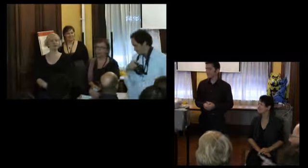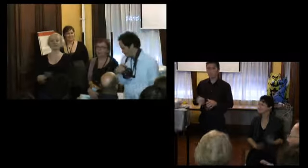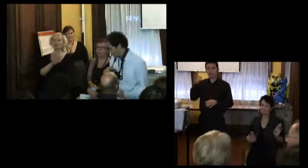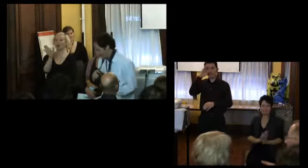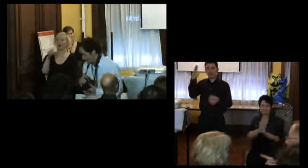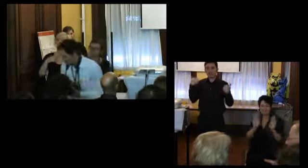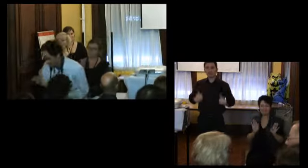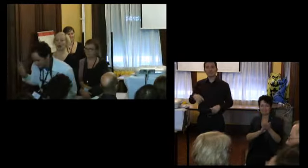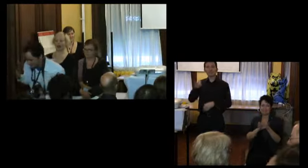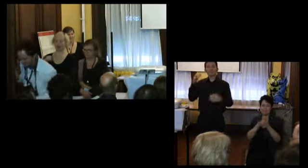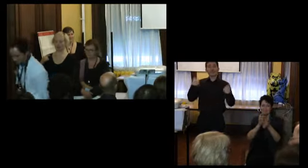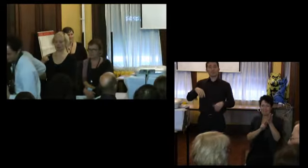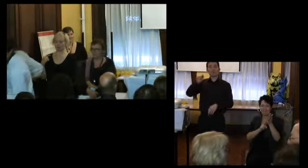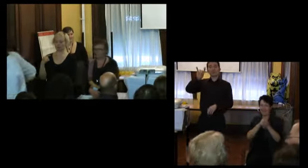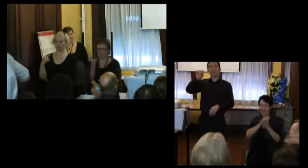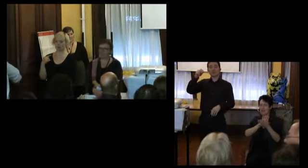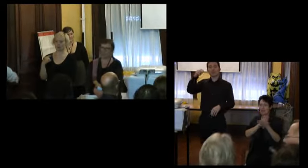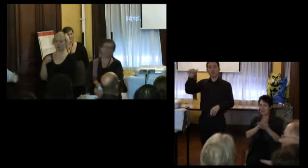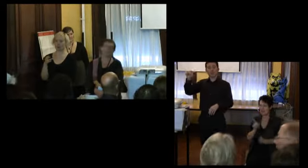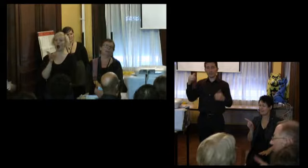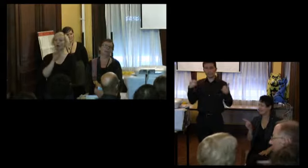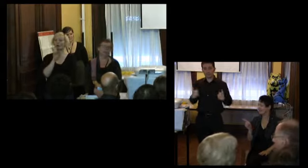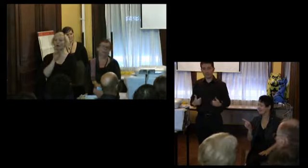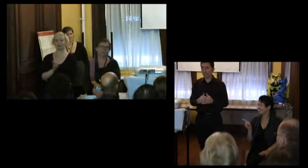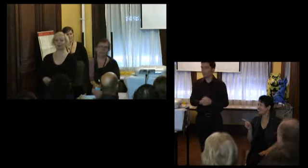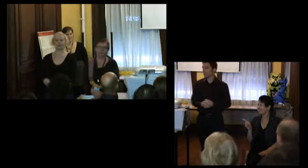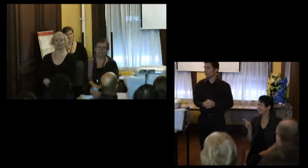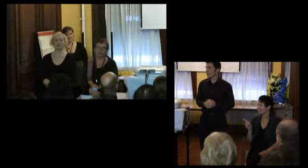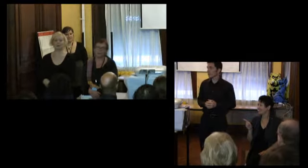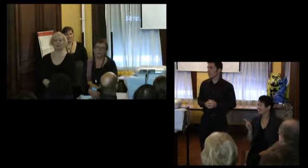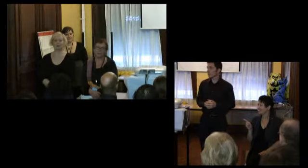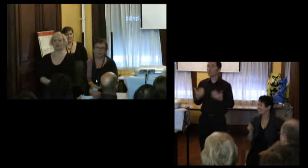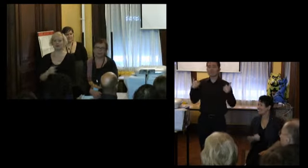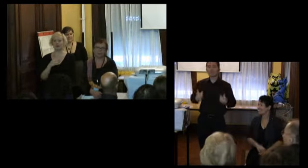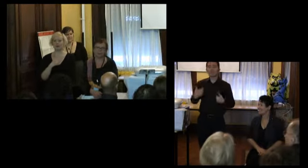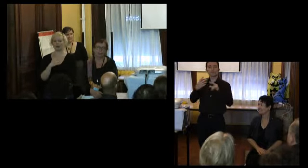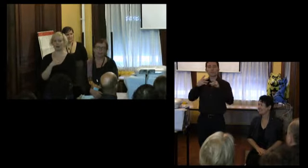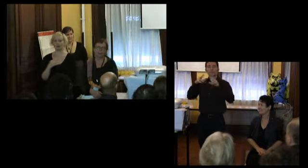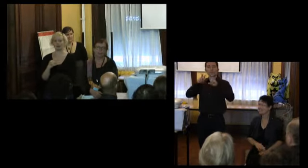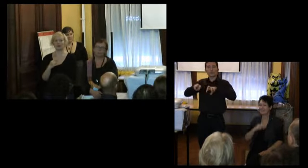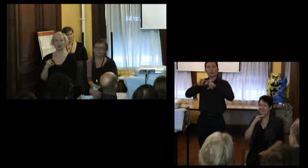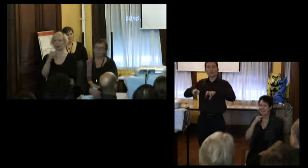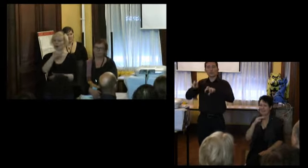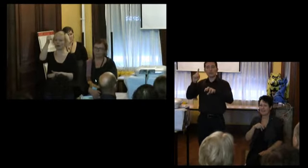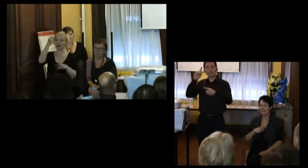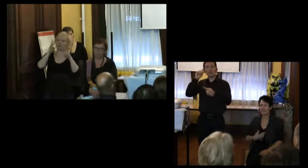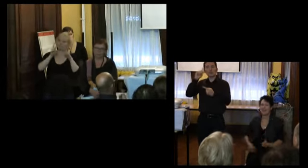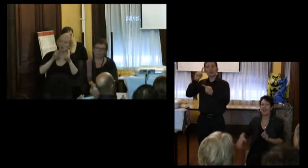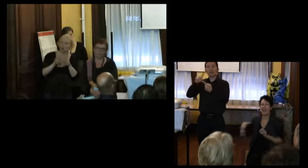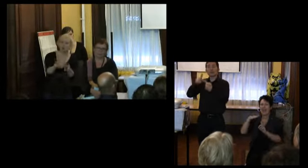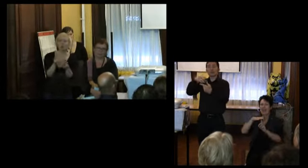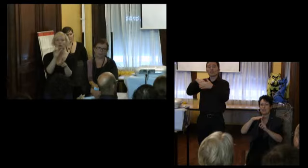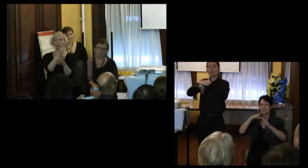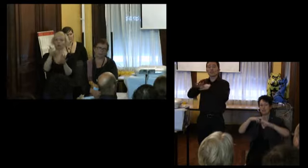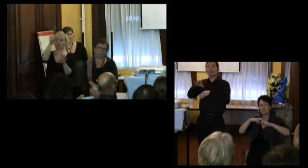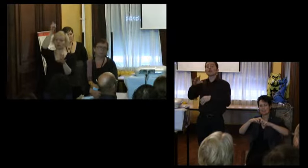Hello, I'm Hannah. I'm head of research at the Region Museum, which